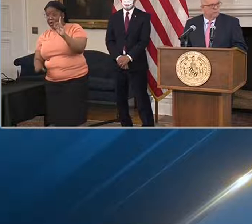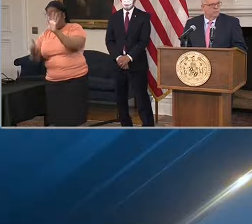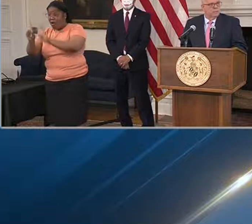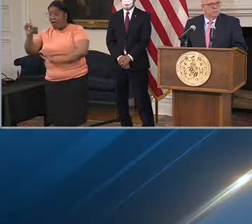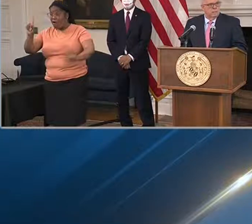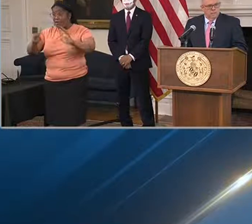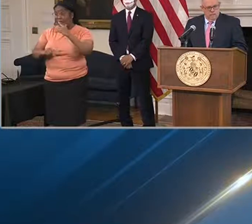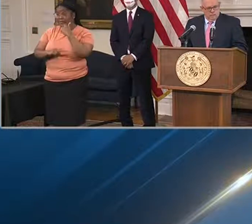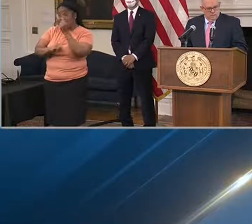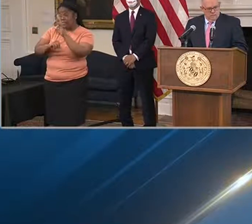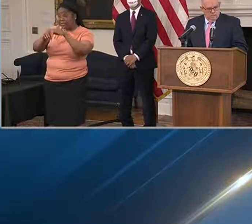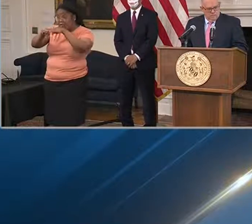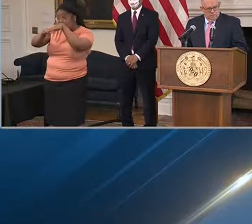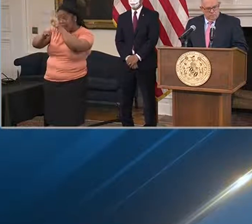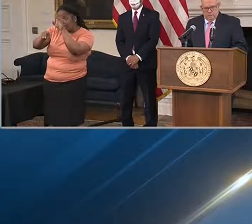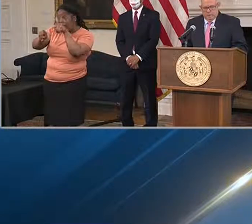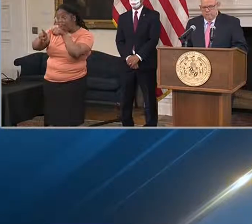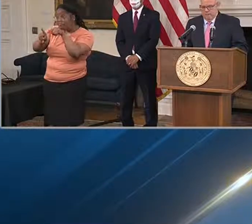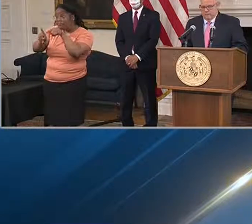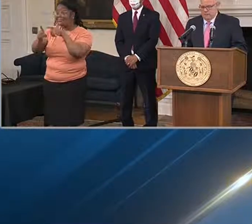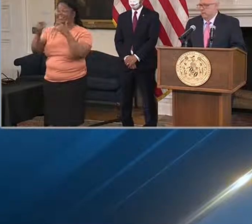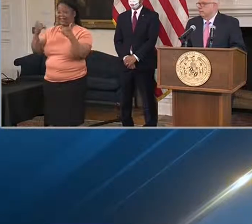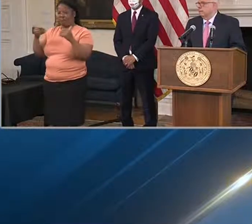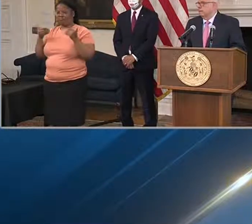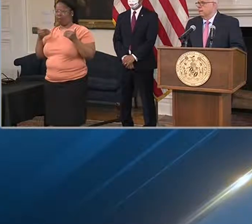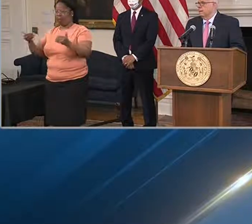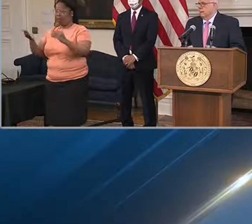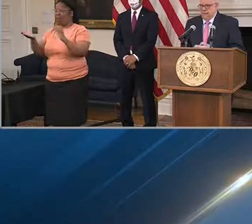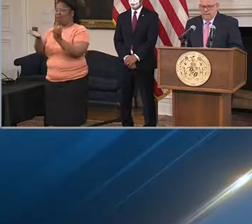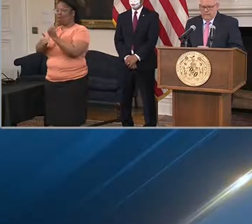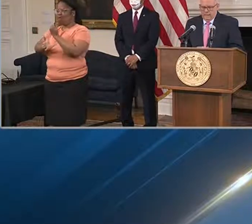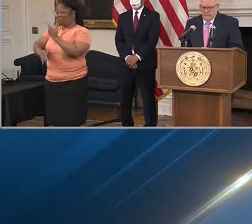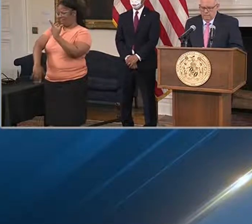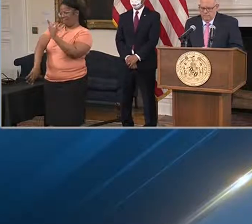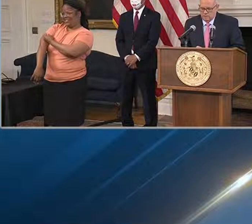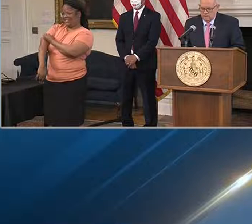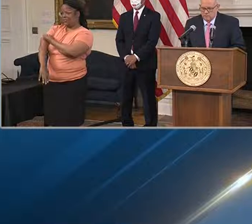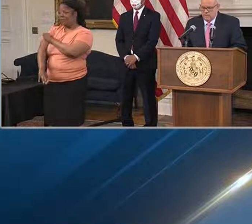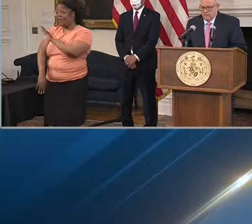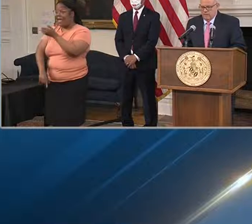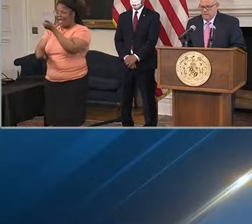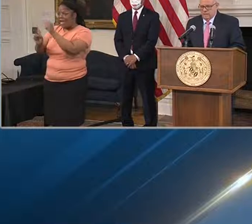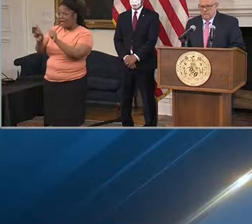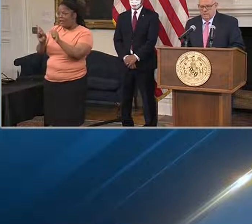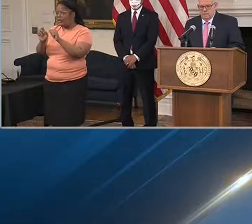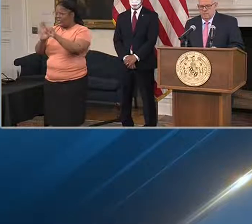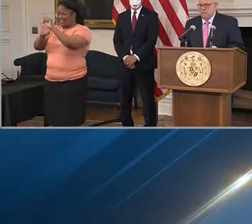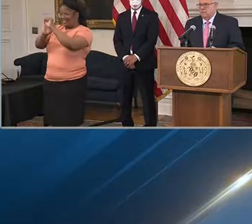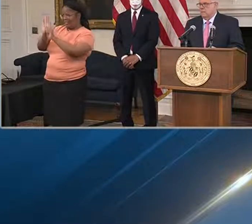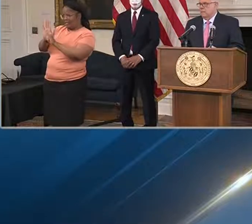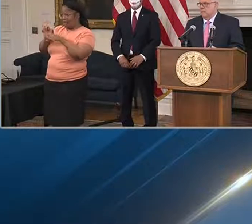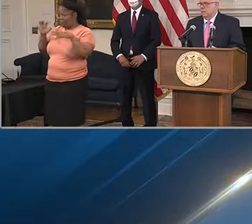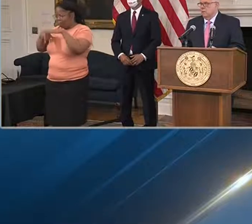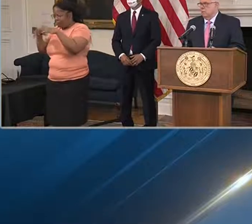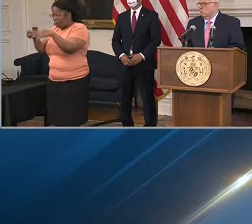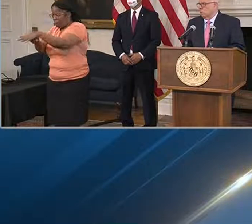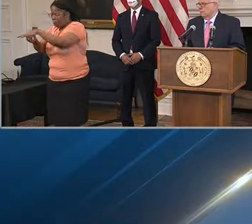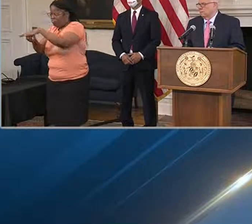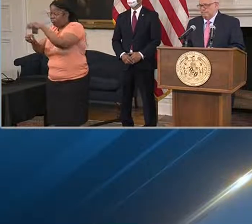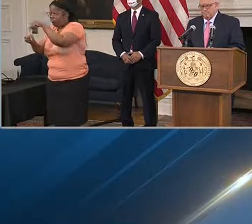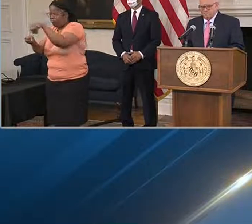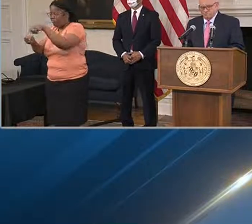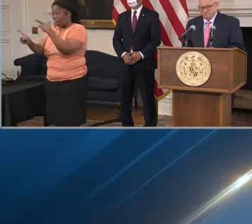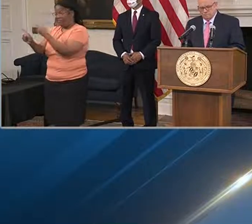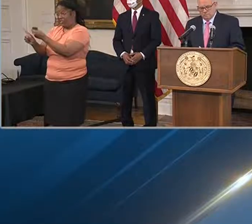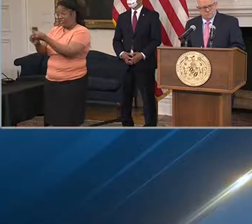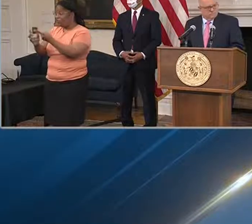and older are able to get a vaccine at any of the state's mass vaccination sites beginning tomorrow